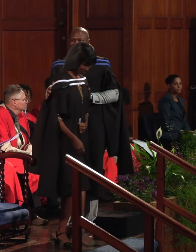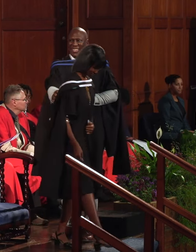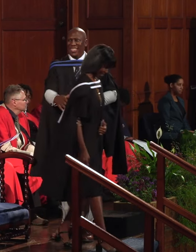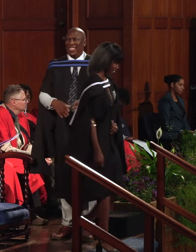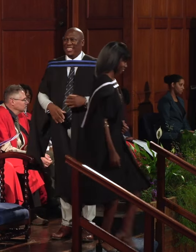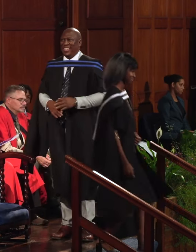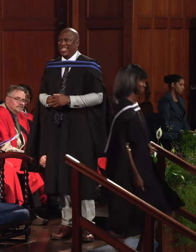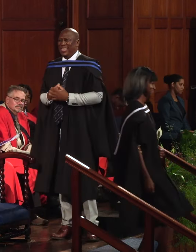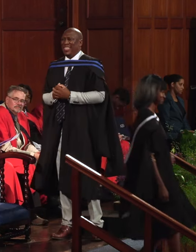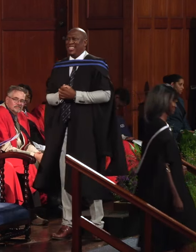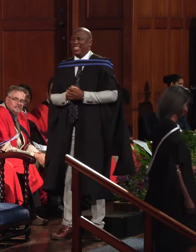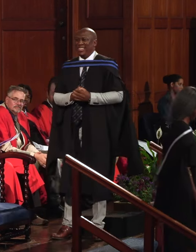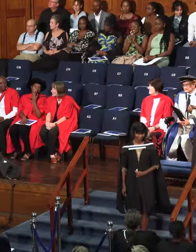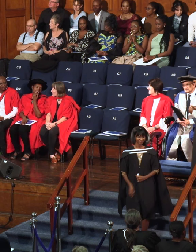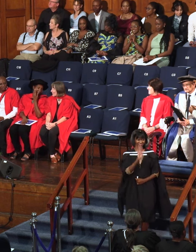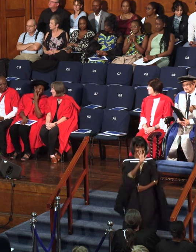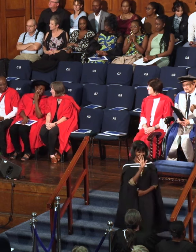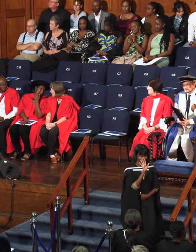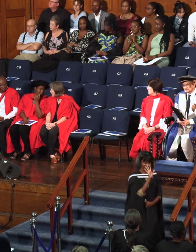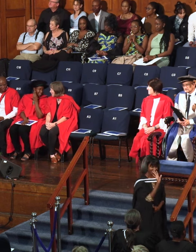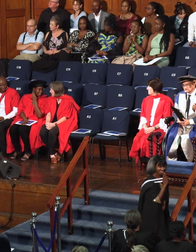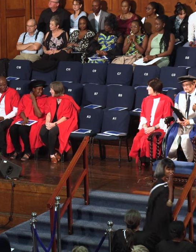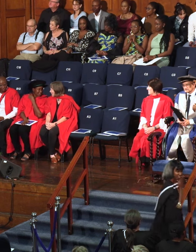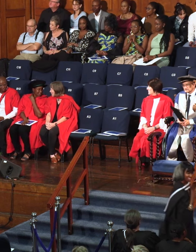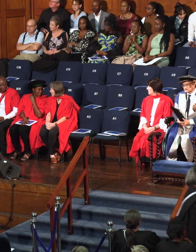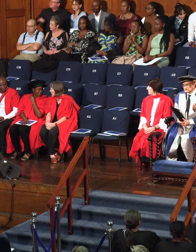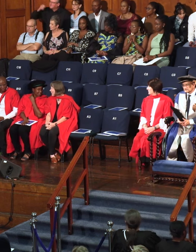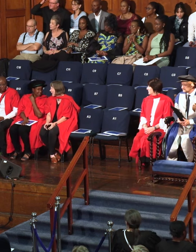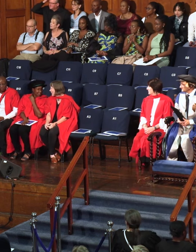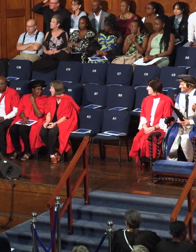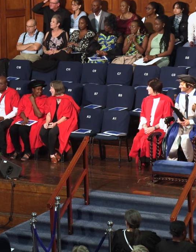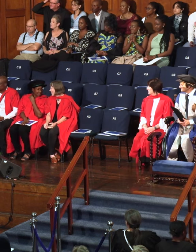For Bachelor of Science, Honors in Geographical Information Systems,